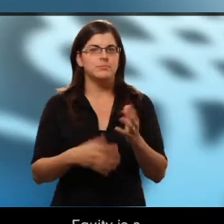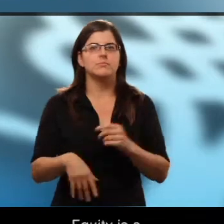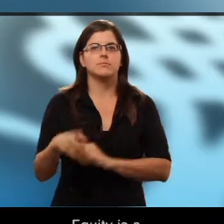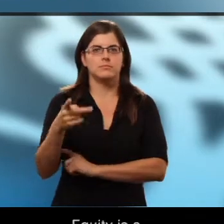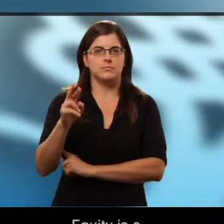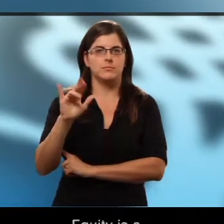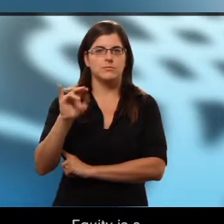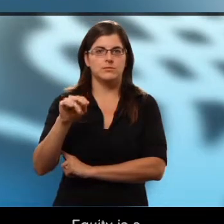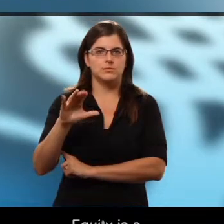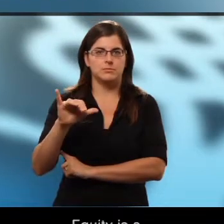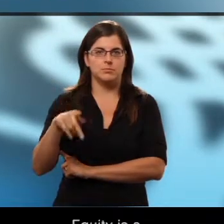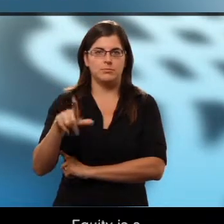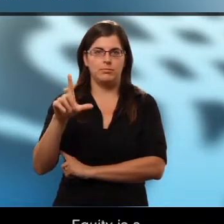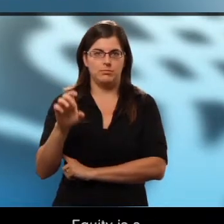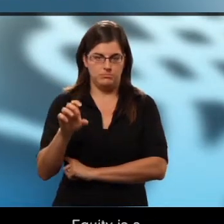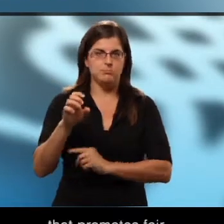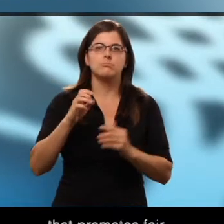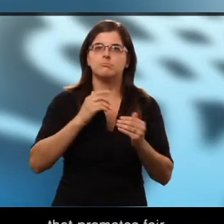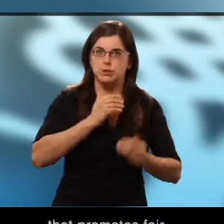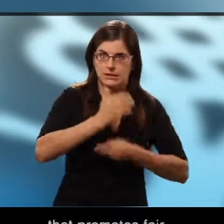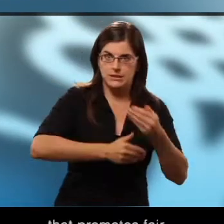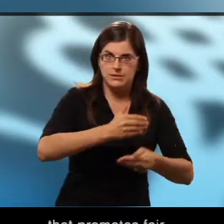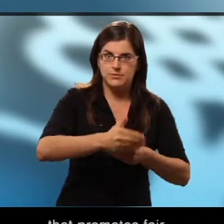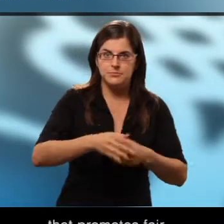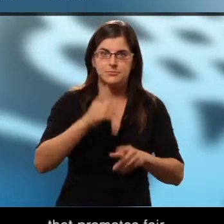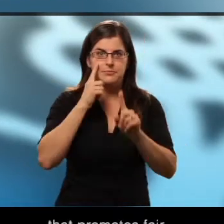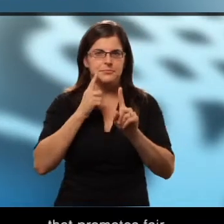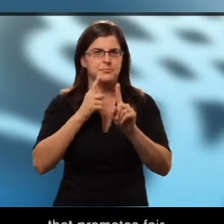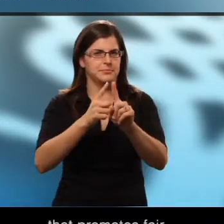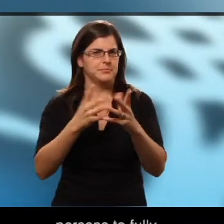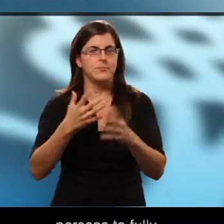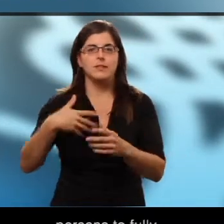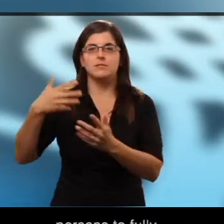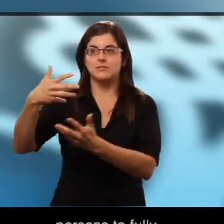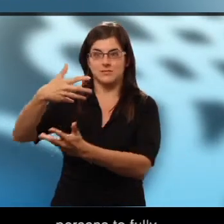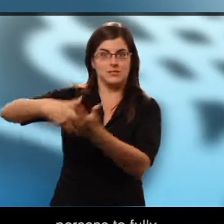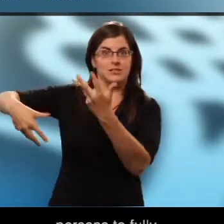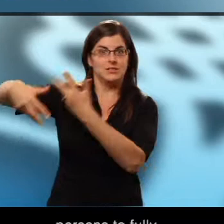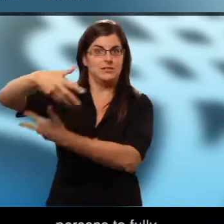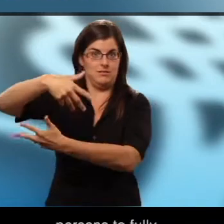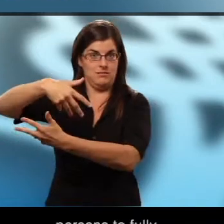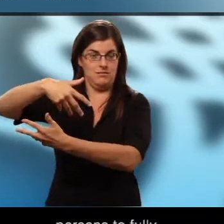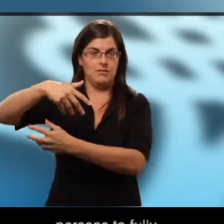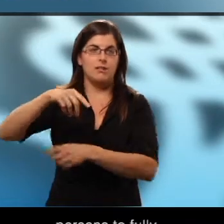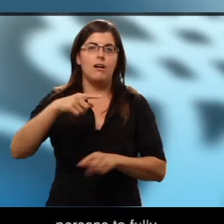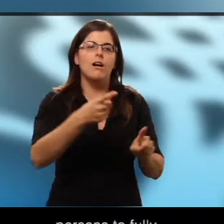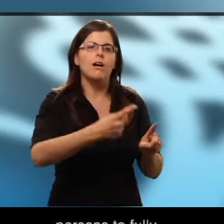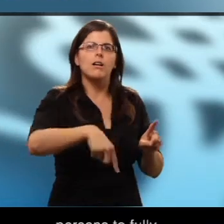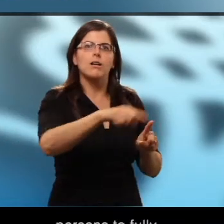Equity is a principle and process that promotes fair conditions for all persons to fully participate in society.